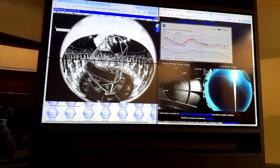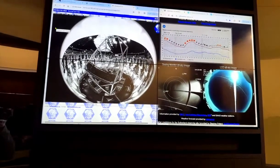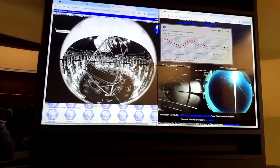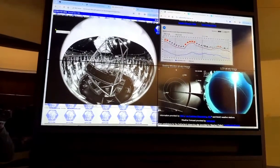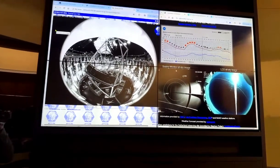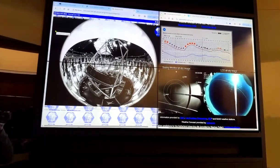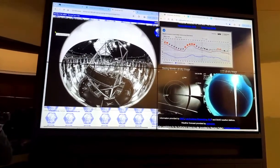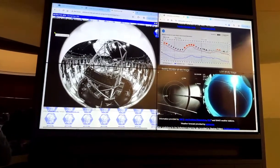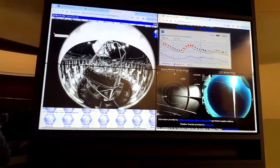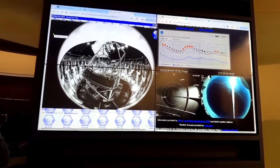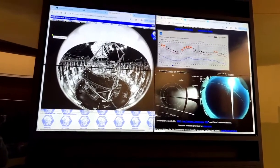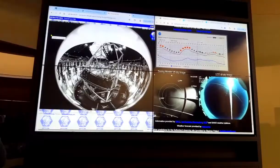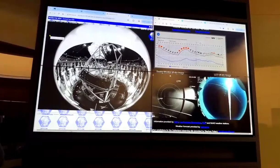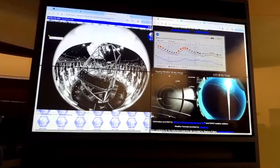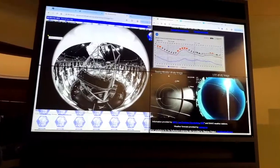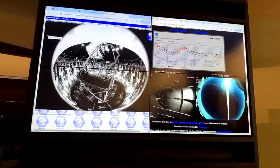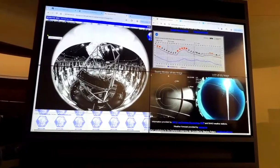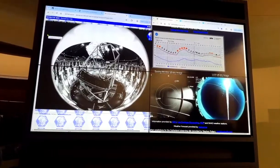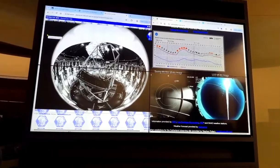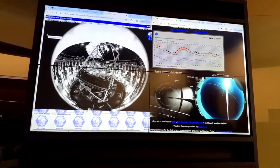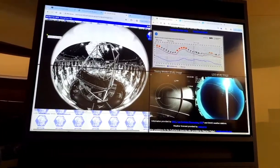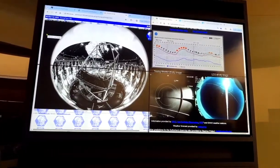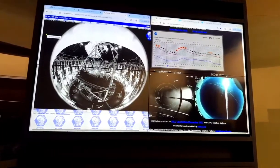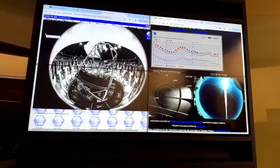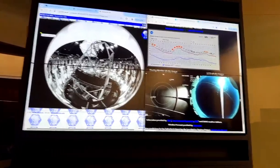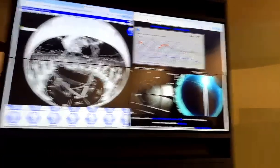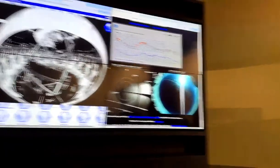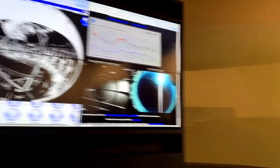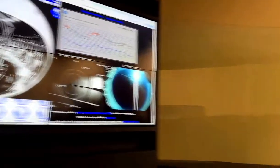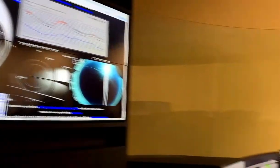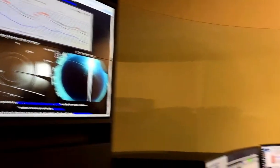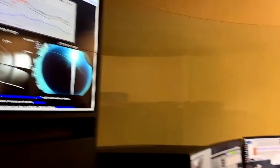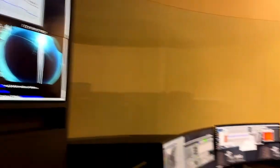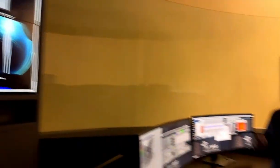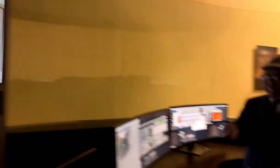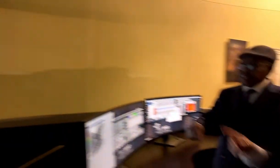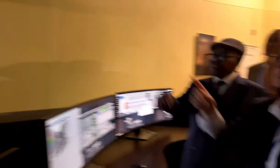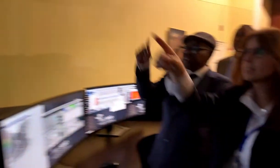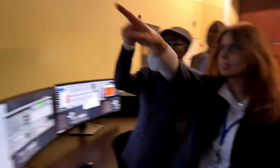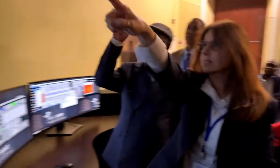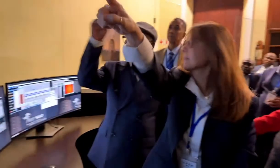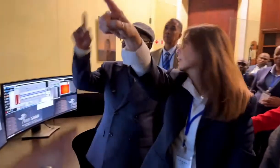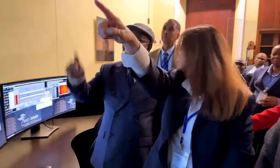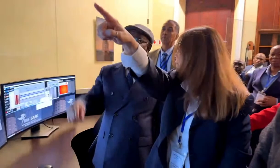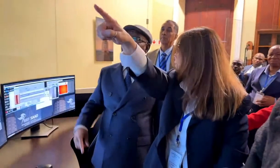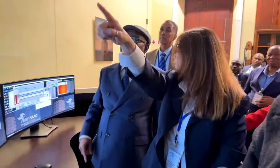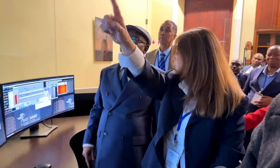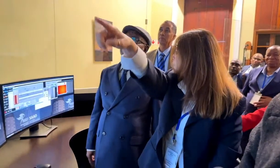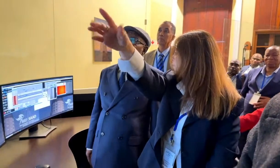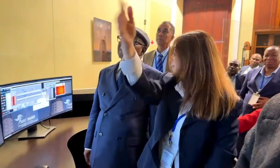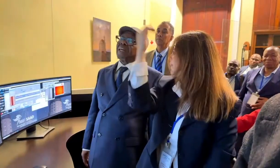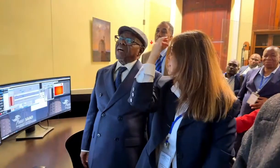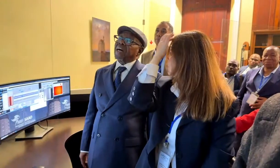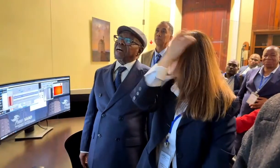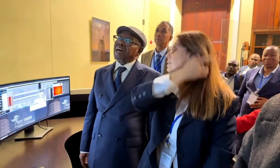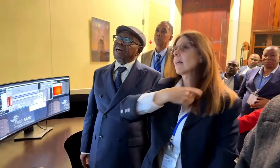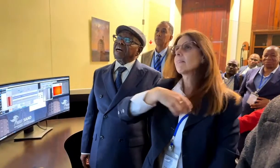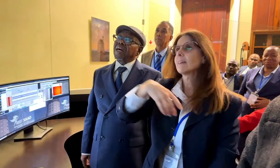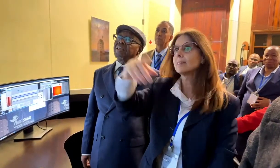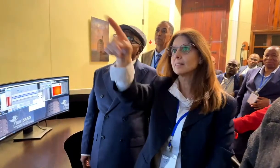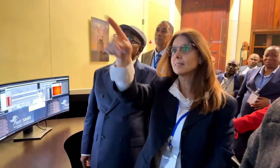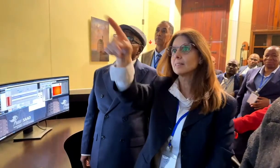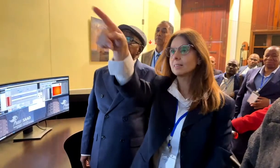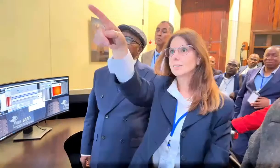top that follows the telescope. So where is that? Is it here? This is in Sutherland. You're just moving the telescope